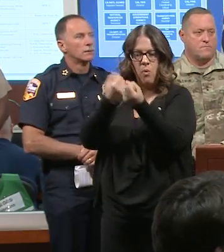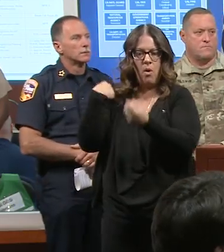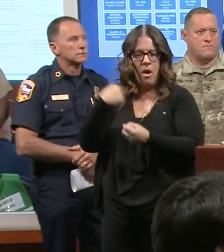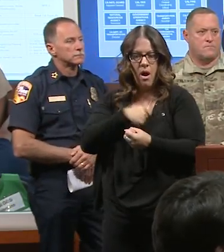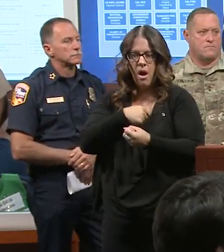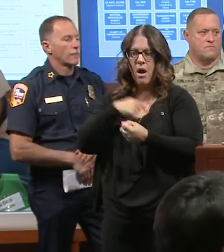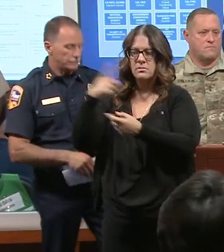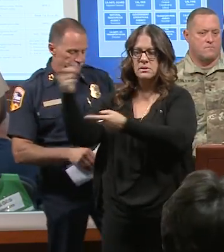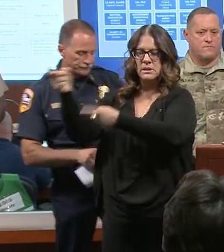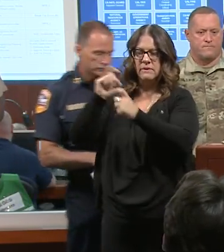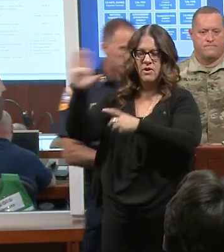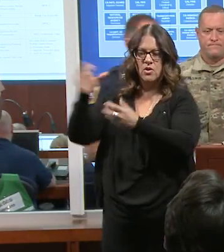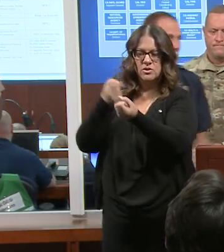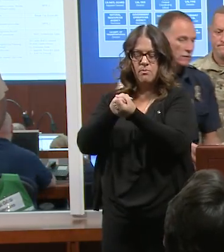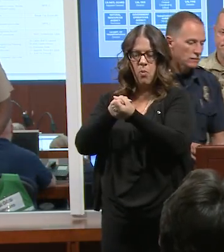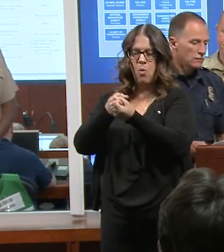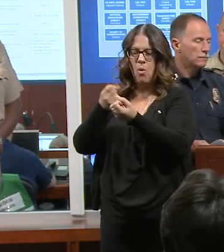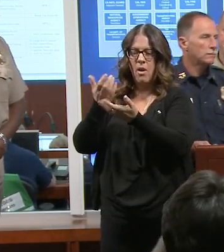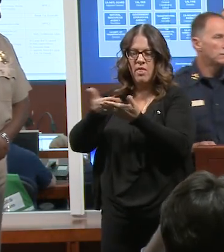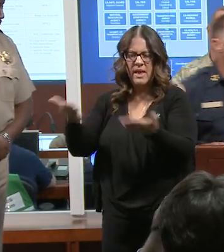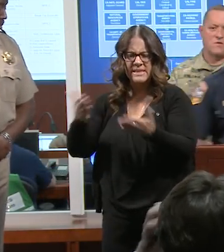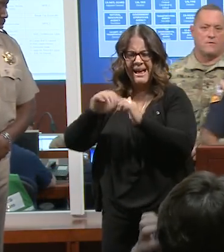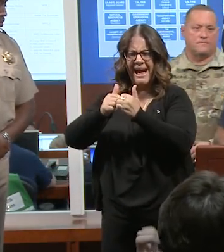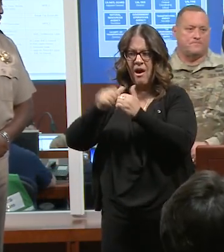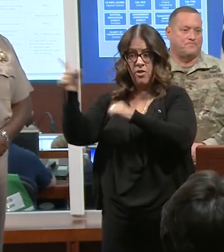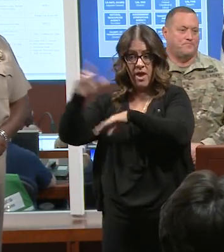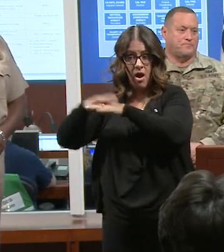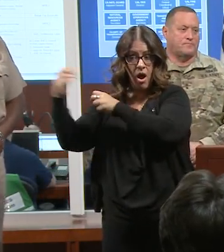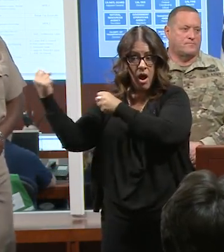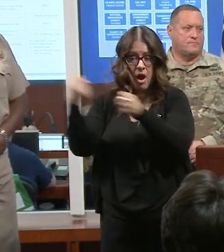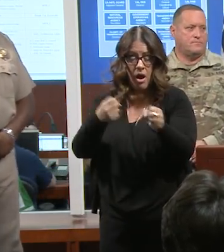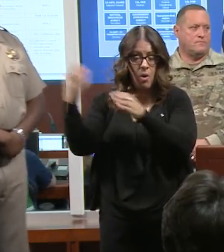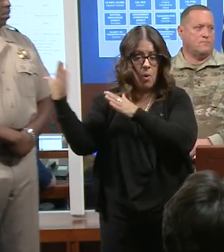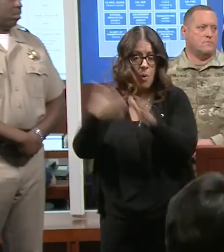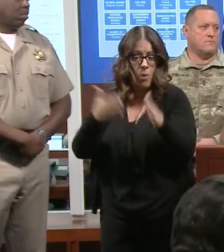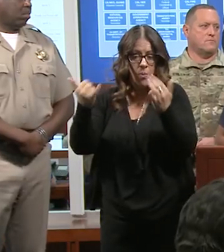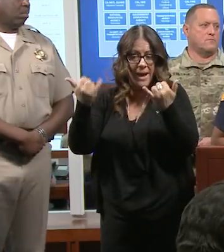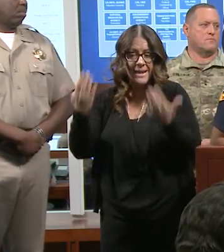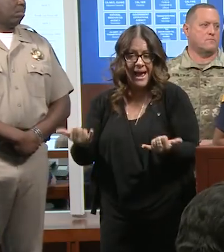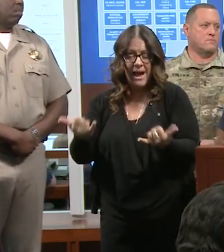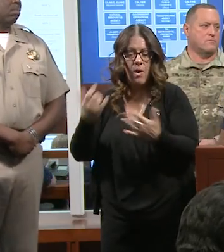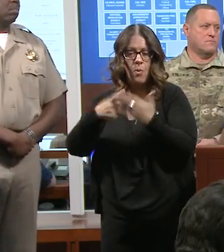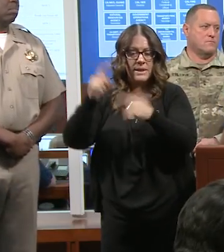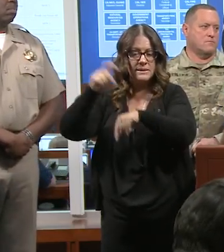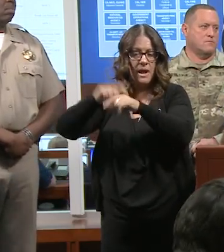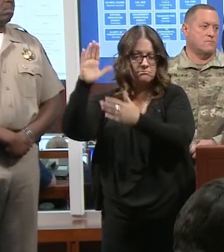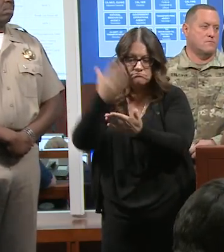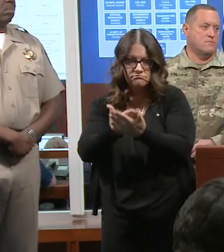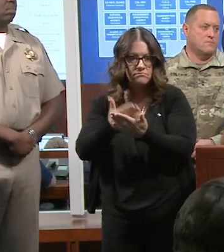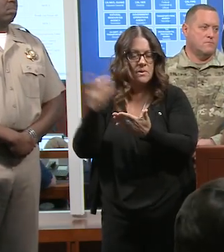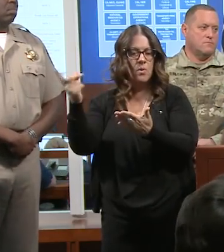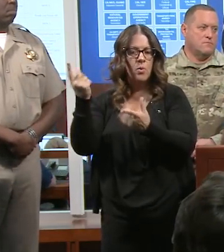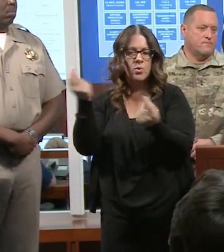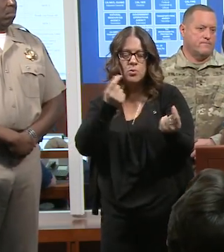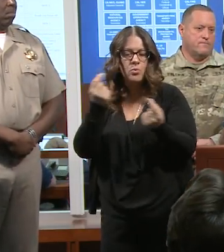they preparing, or are they going to get there when they're supposed to get there in terms of fighting fire and